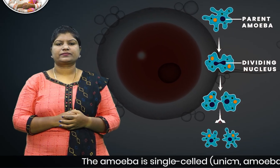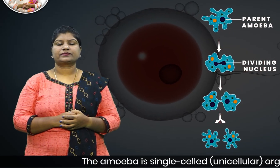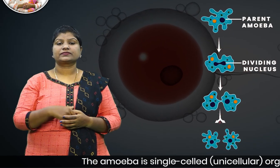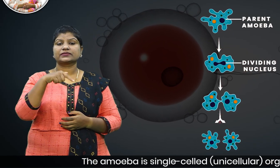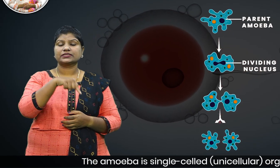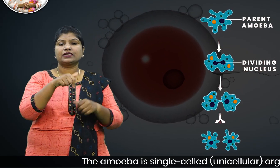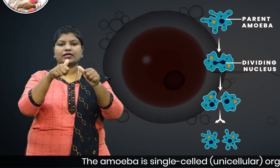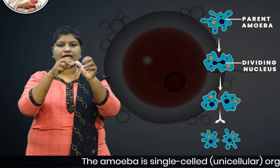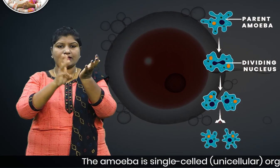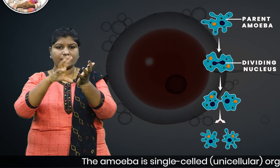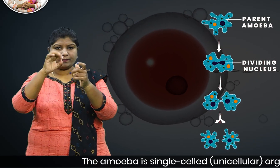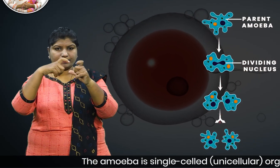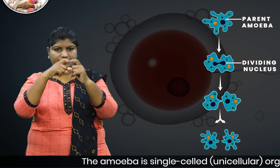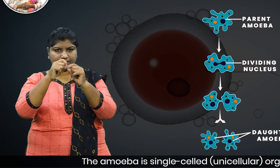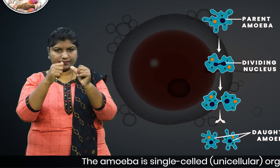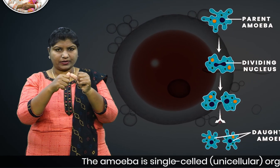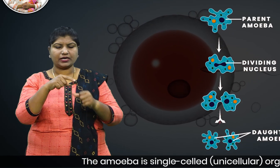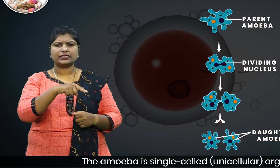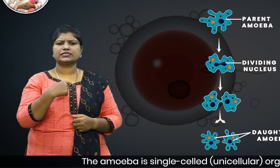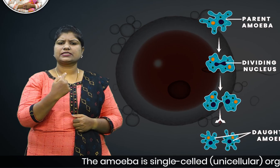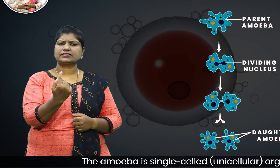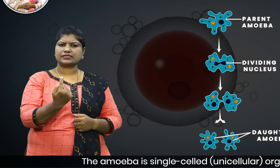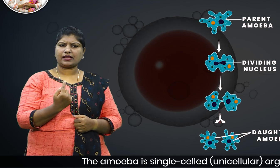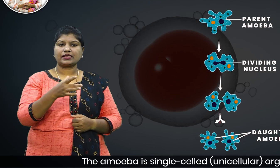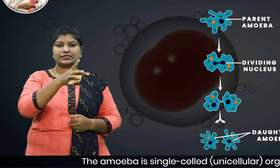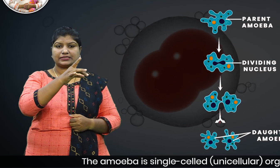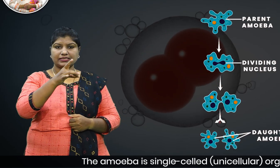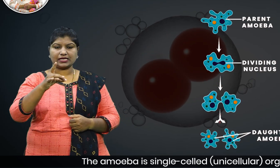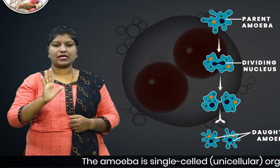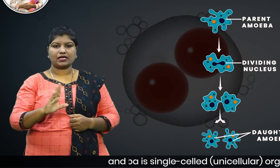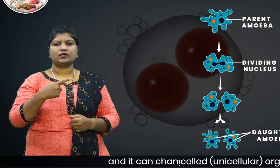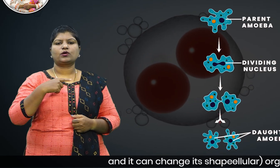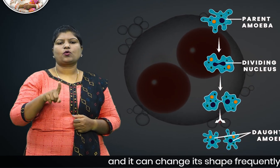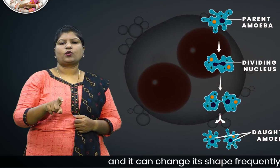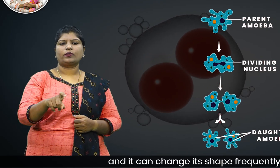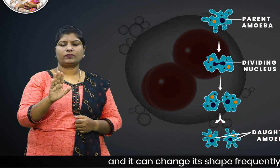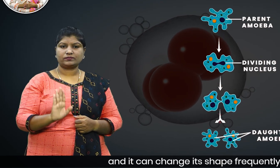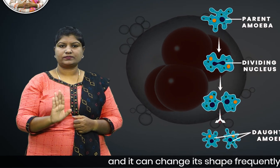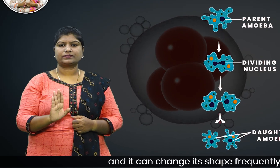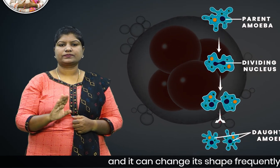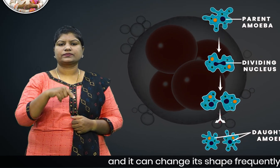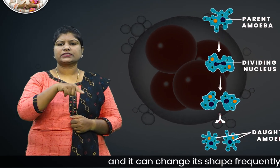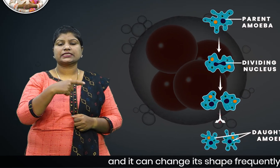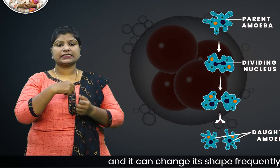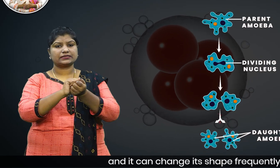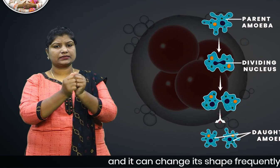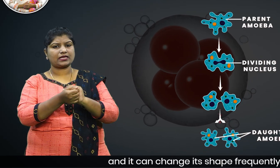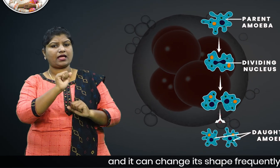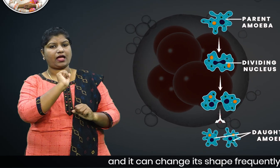The amoeba is single-celled organism and it can change its